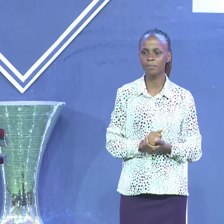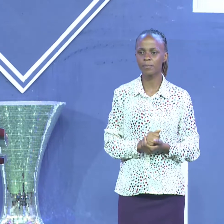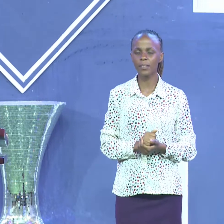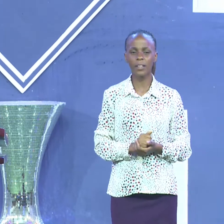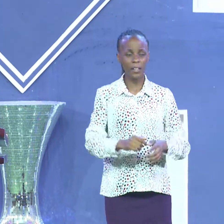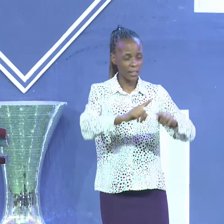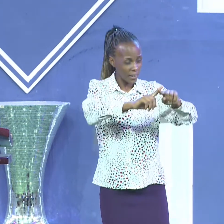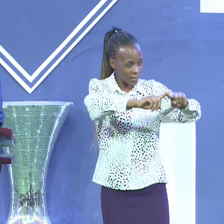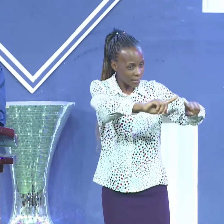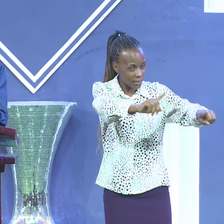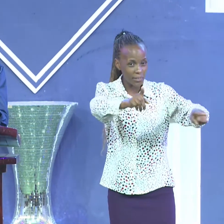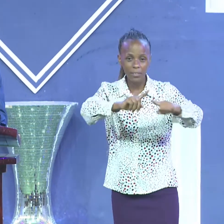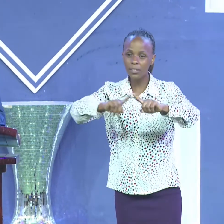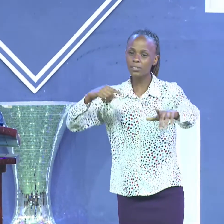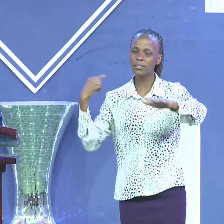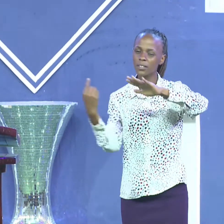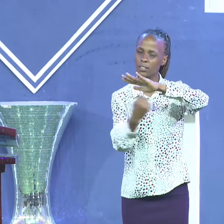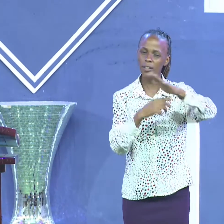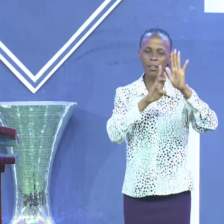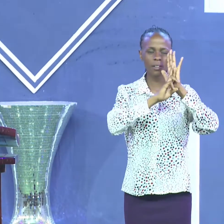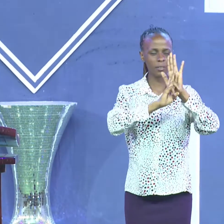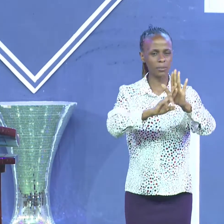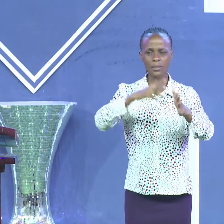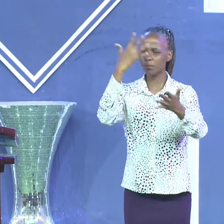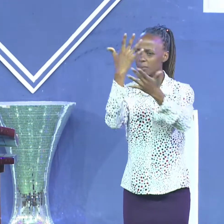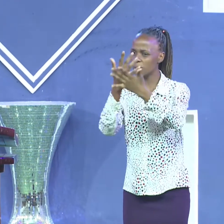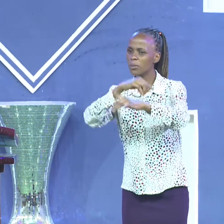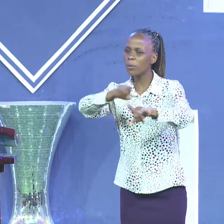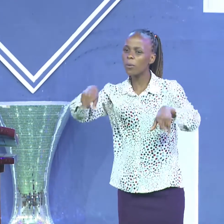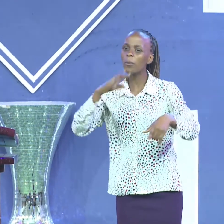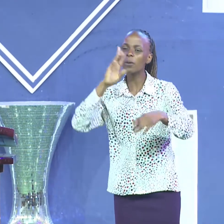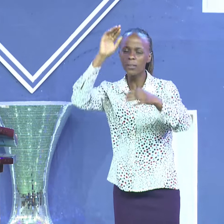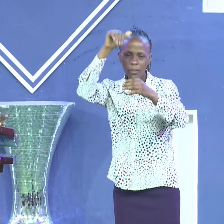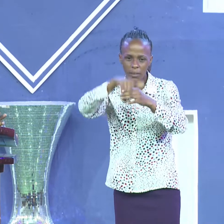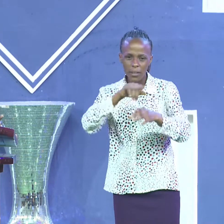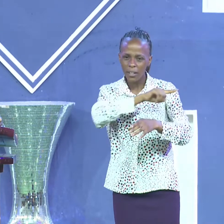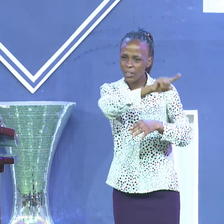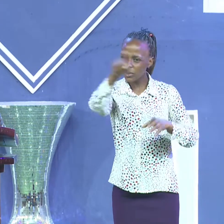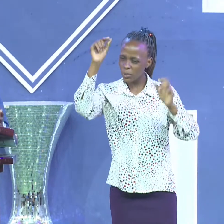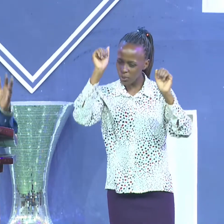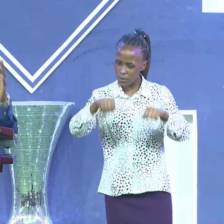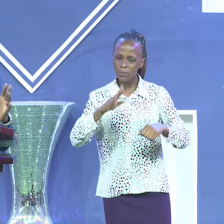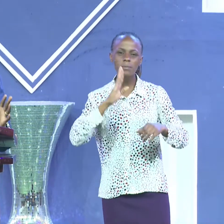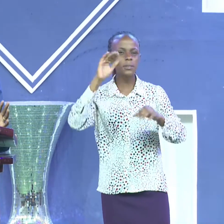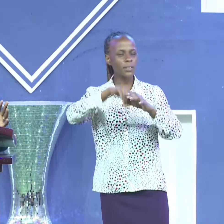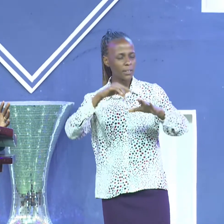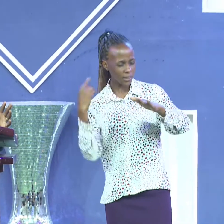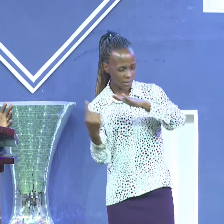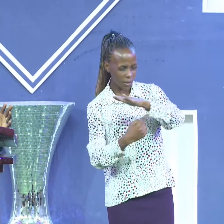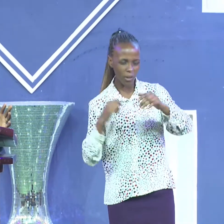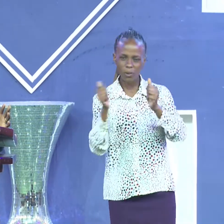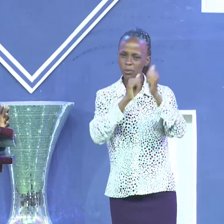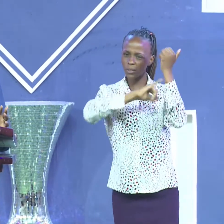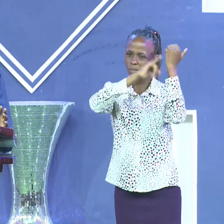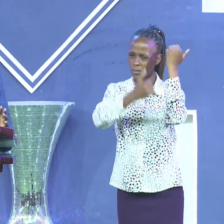Embereze njolo zichikila makomera mwetuli. The various situations represent the prisons we are in. Osolo kubera ngoli mumbera nga tolina mulimu. You may